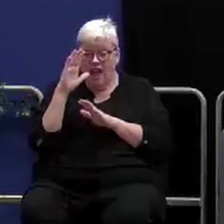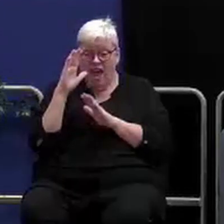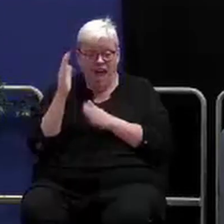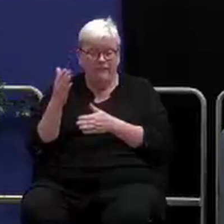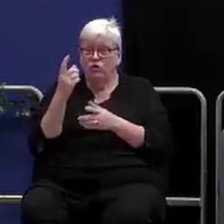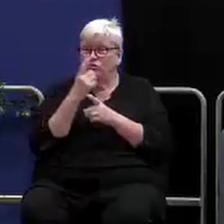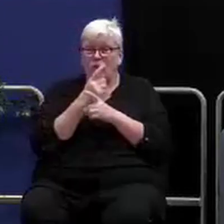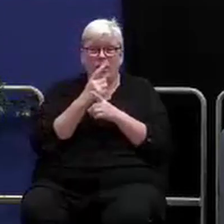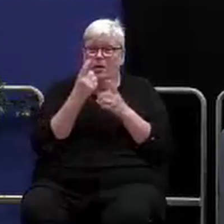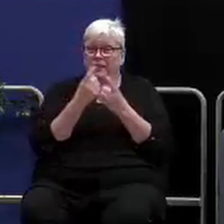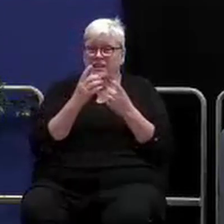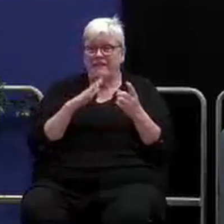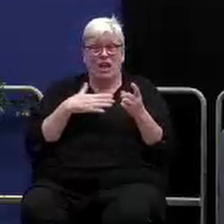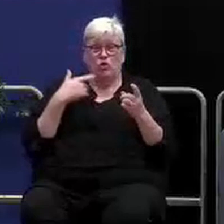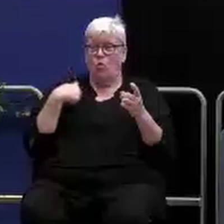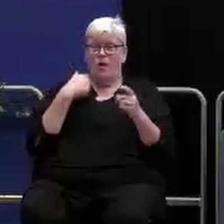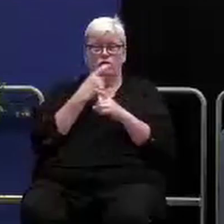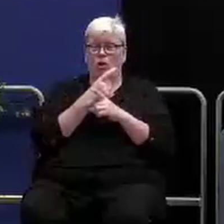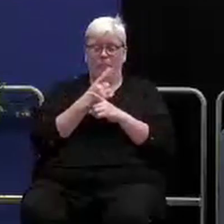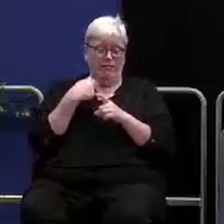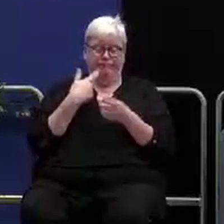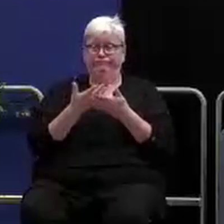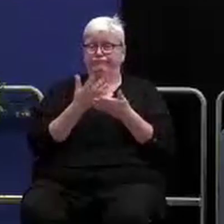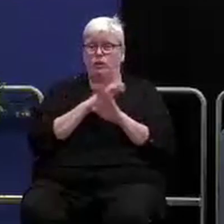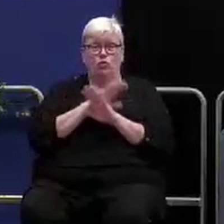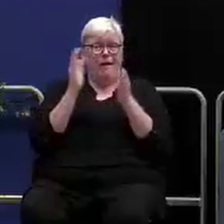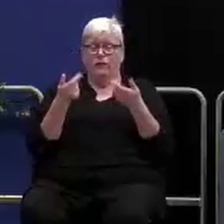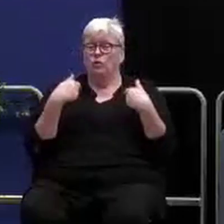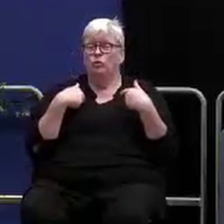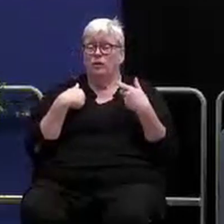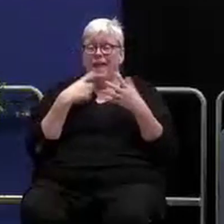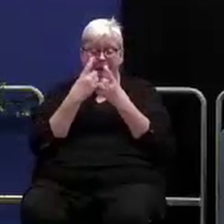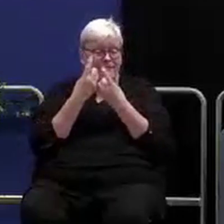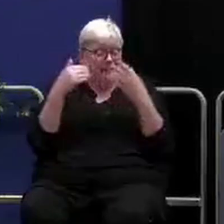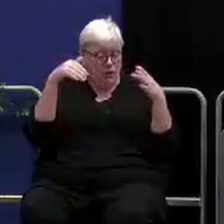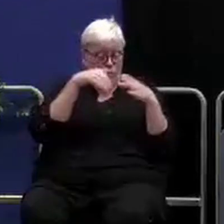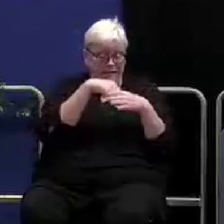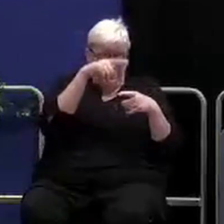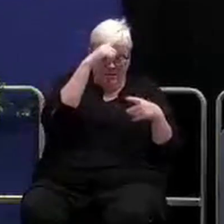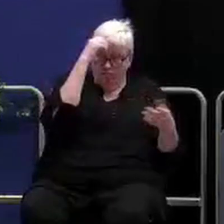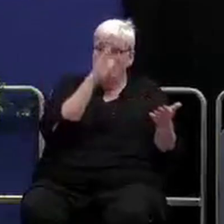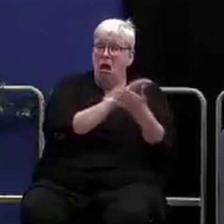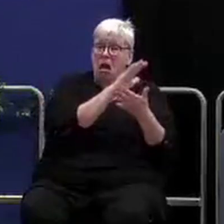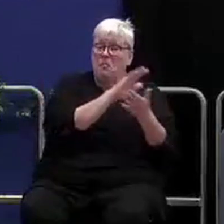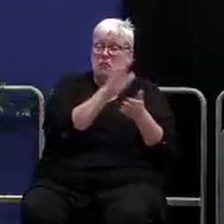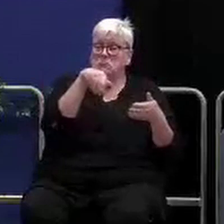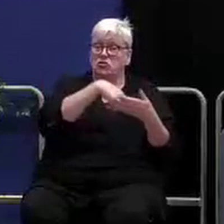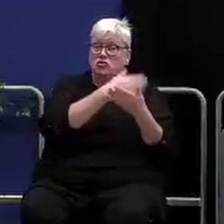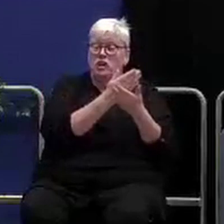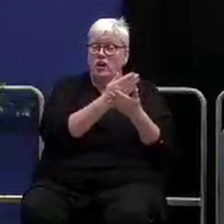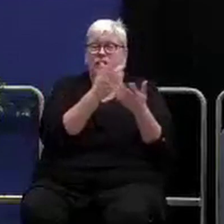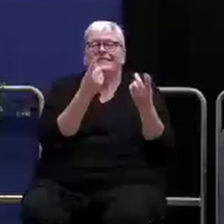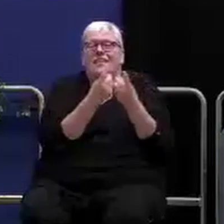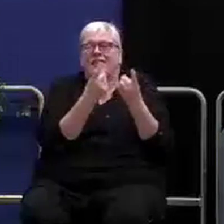talk about. You know, that there, you know, everything in here I think is in here on purpose, and there is stuff that is not in here